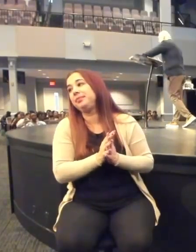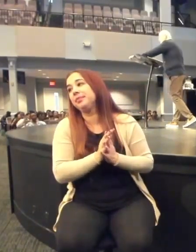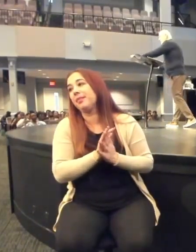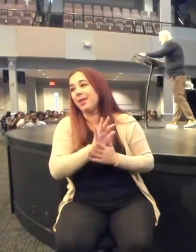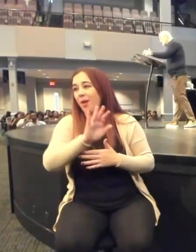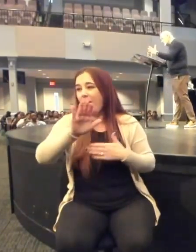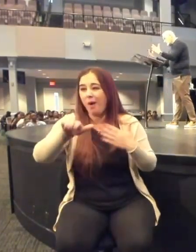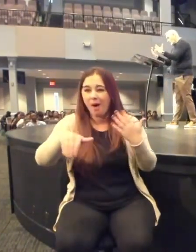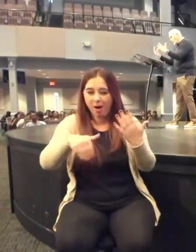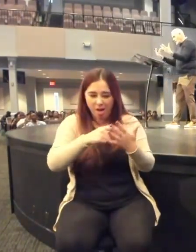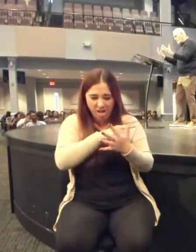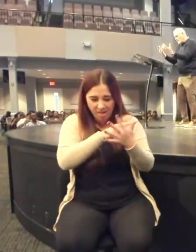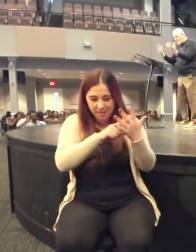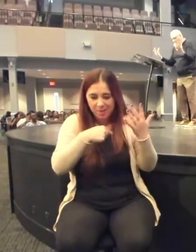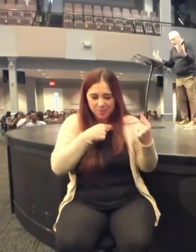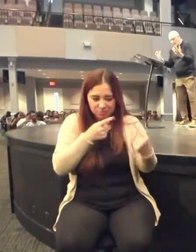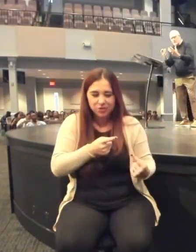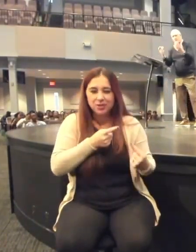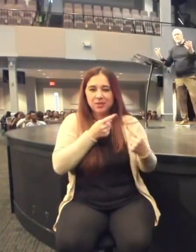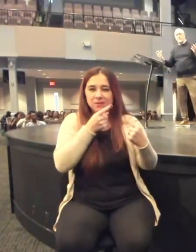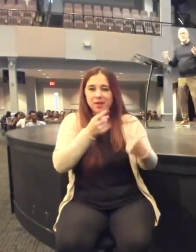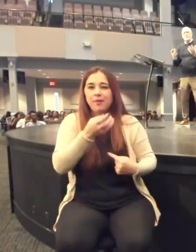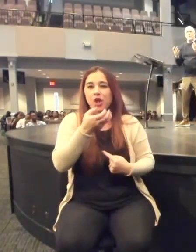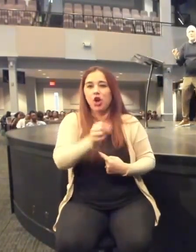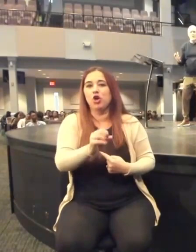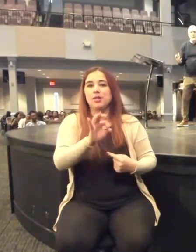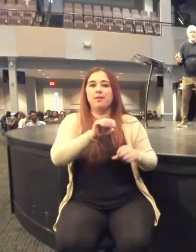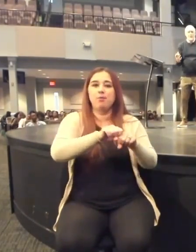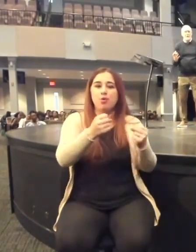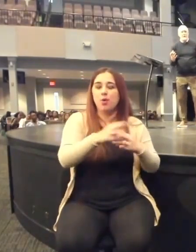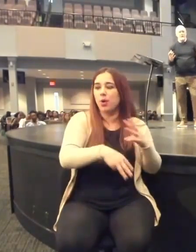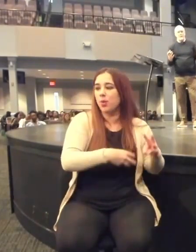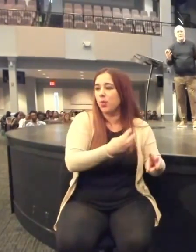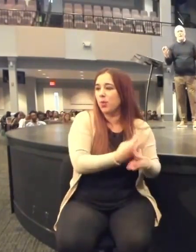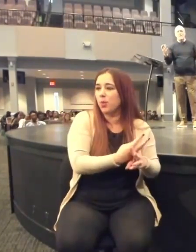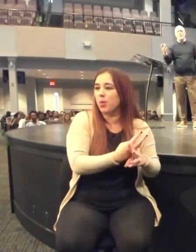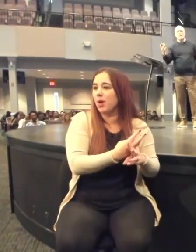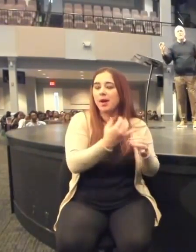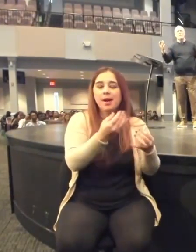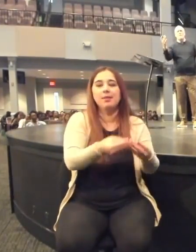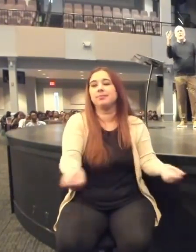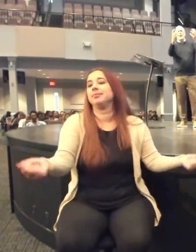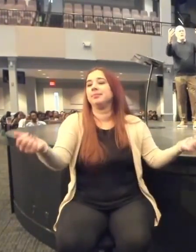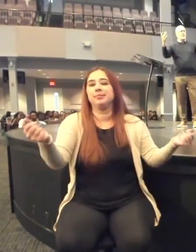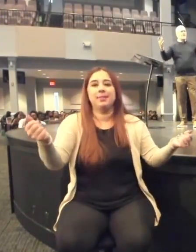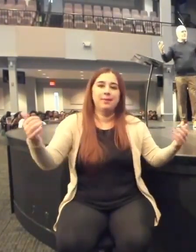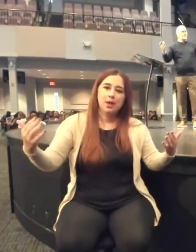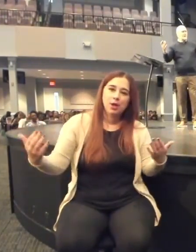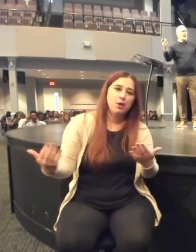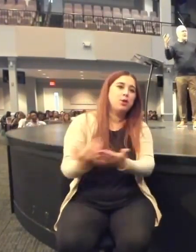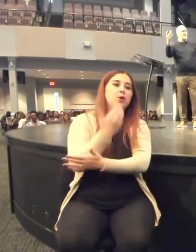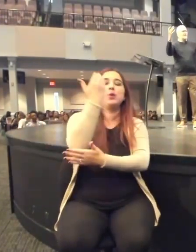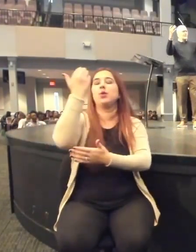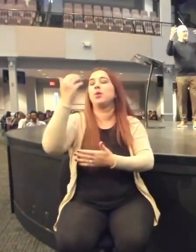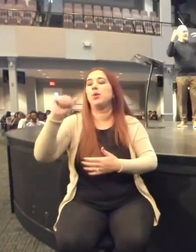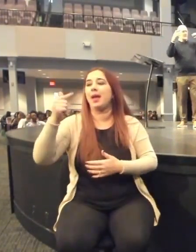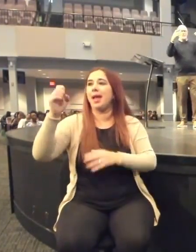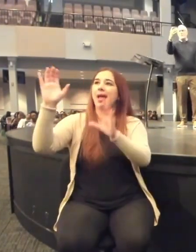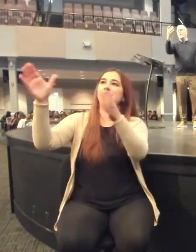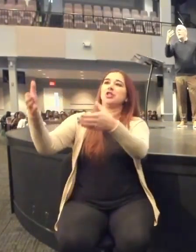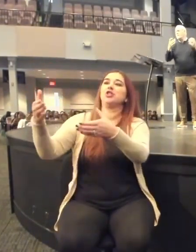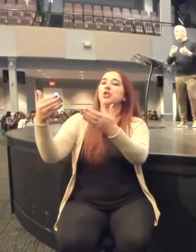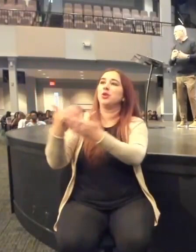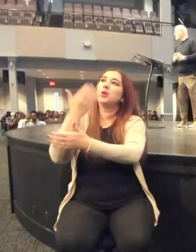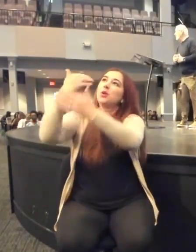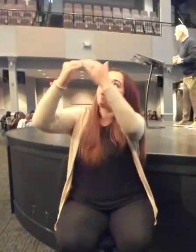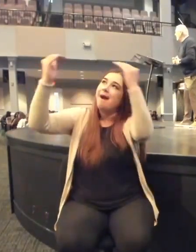All those things that we struggle with under the curse of a broken world will now be in a new age, the age of the